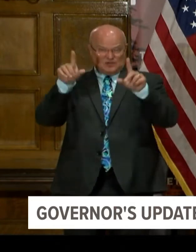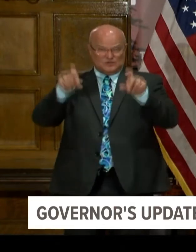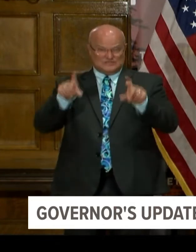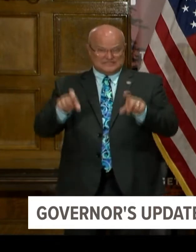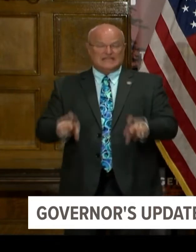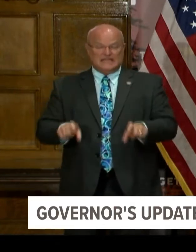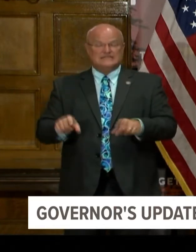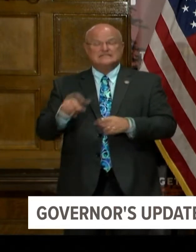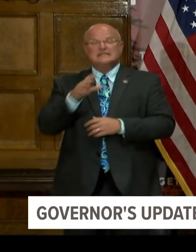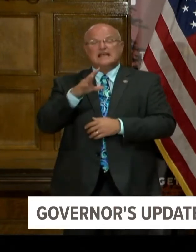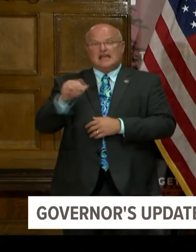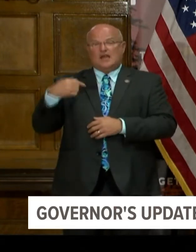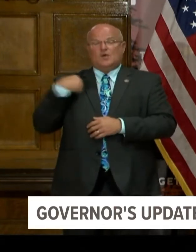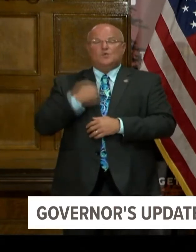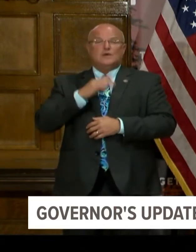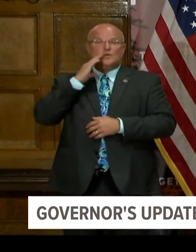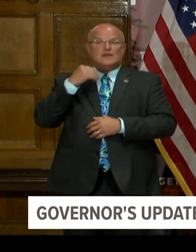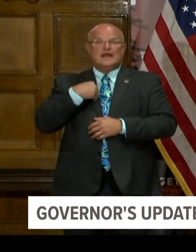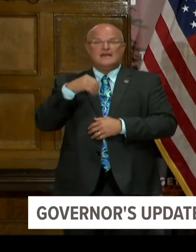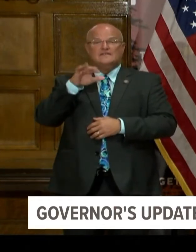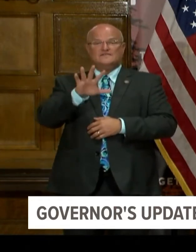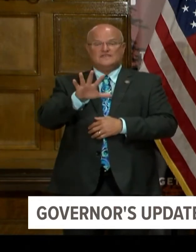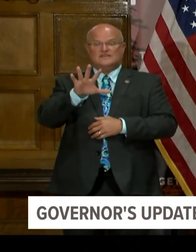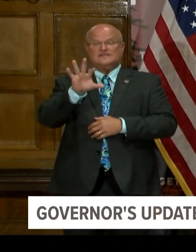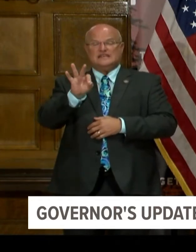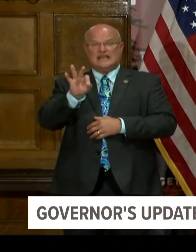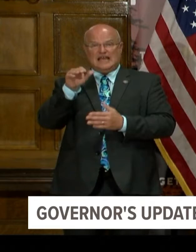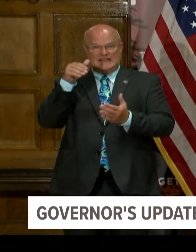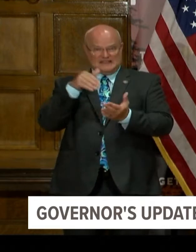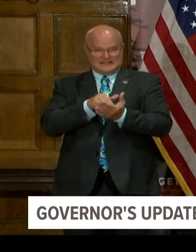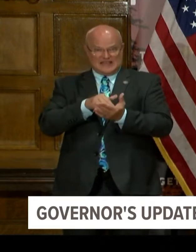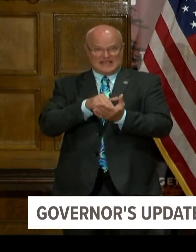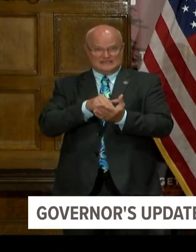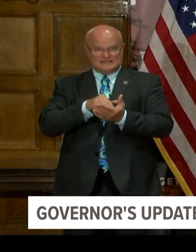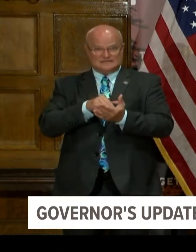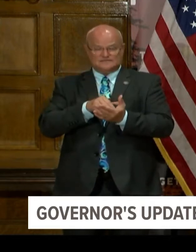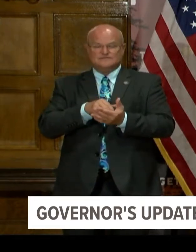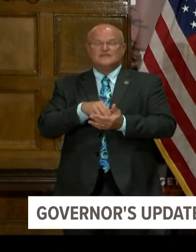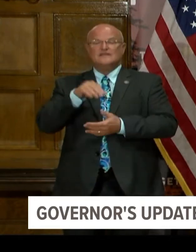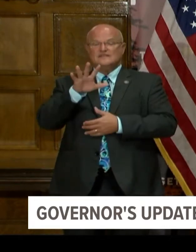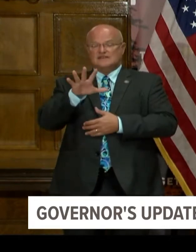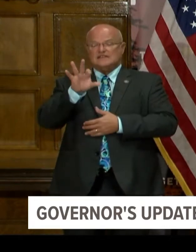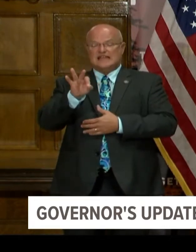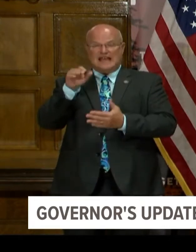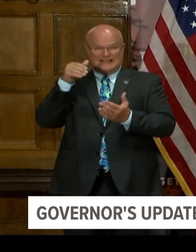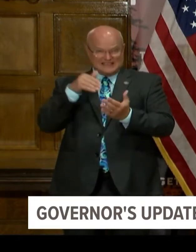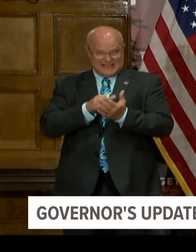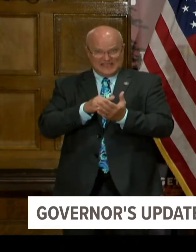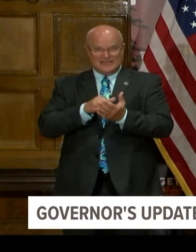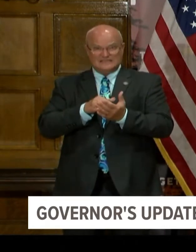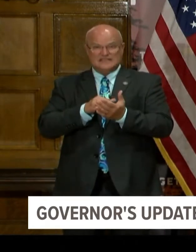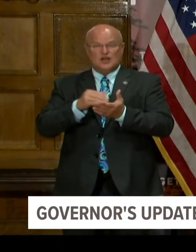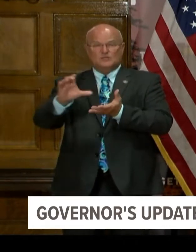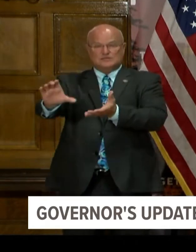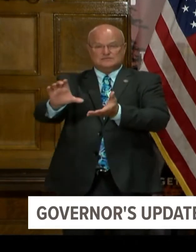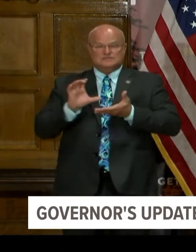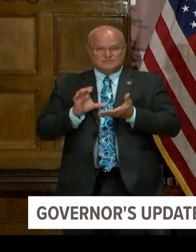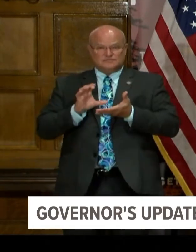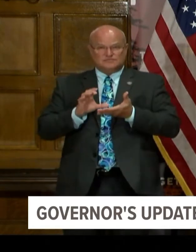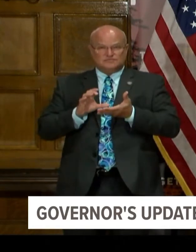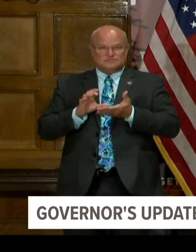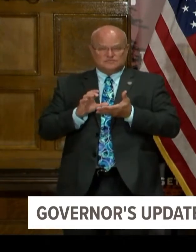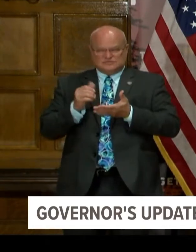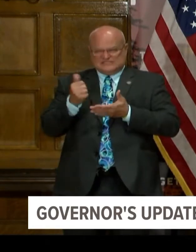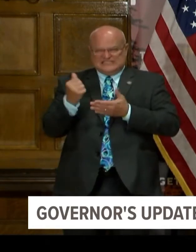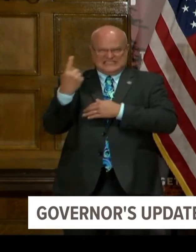tests, and we will have 59,000 of them, 59,000 that will be shipped within the